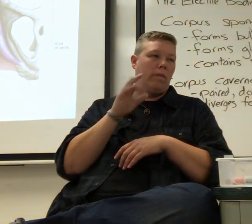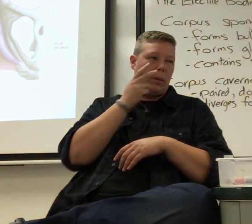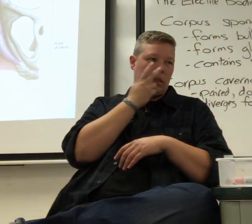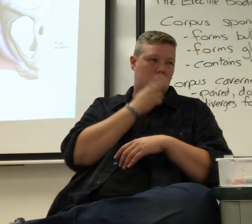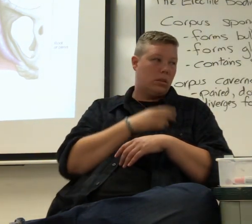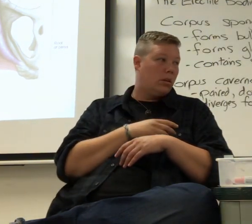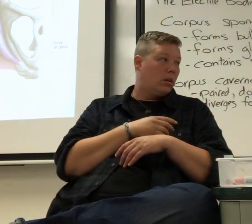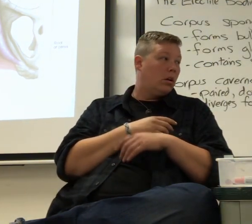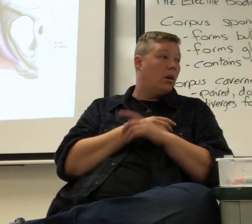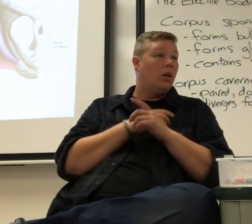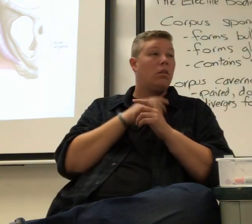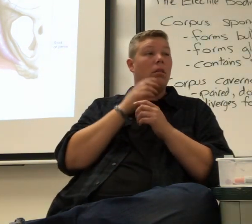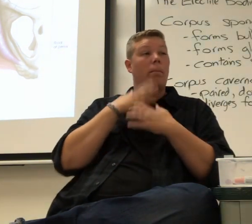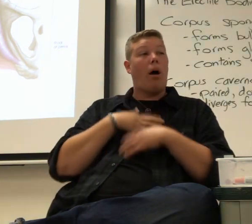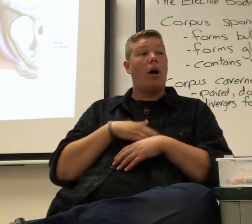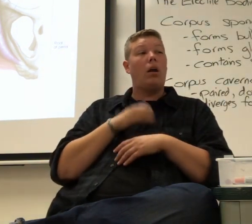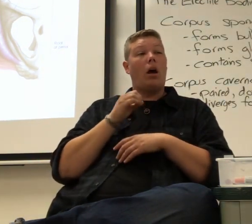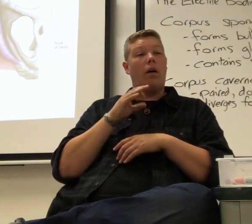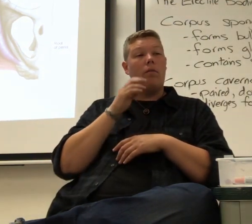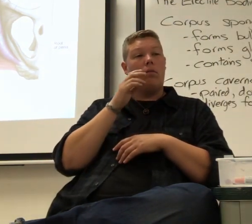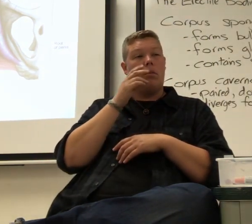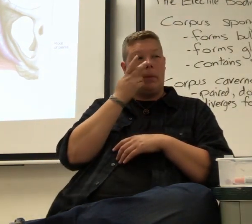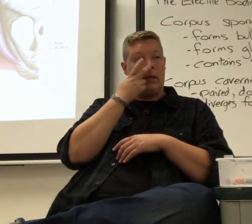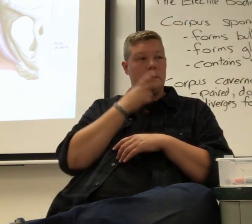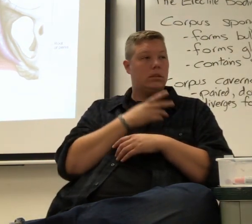Now, the body of the penis,